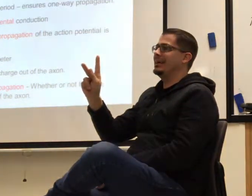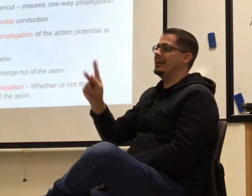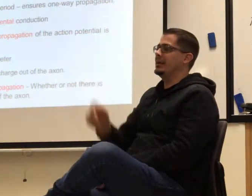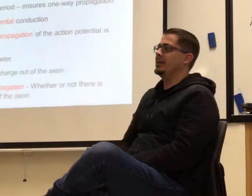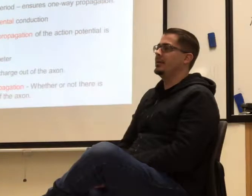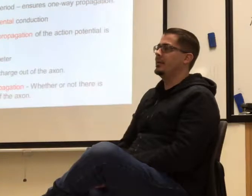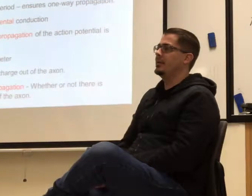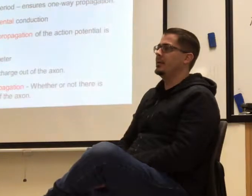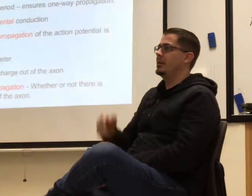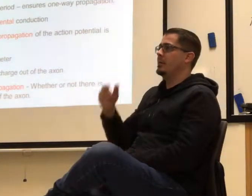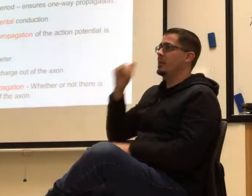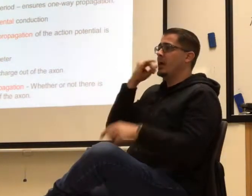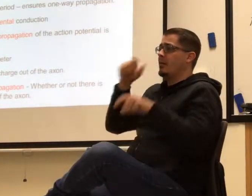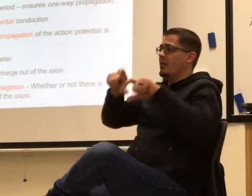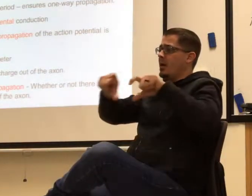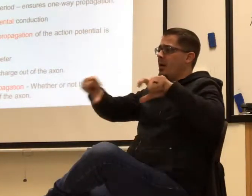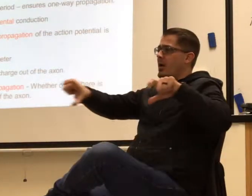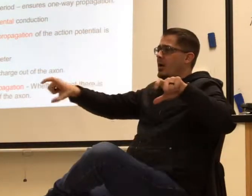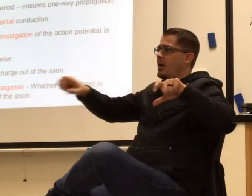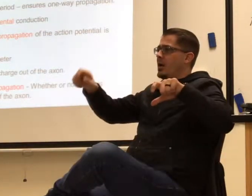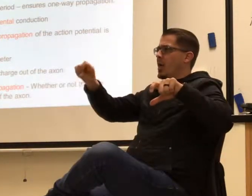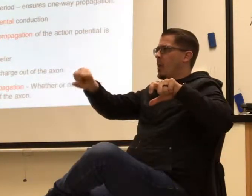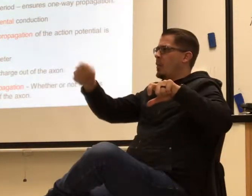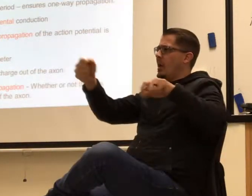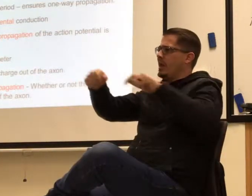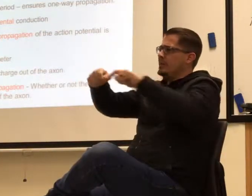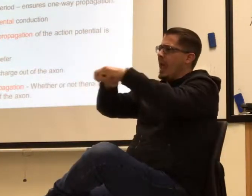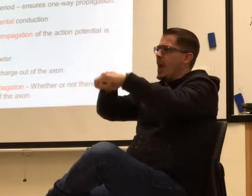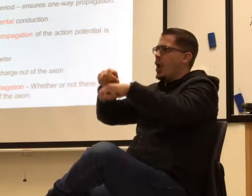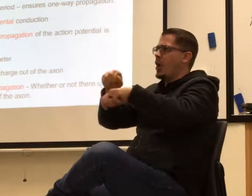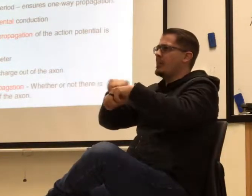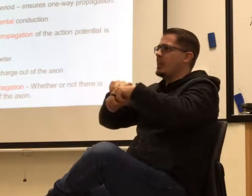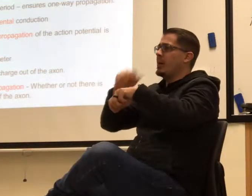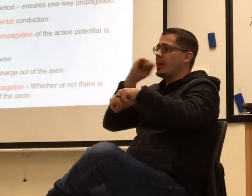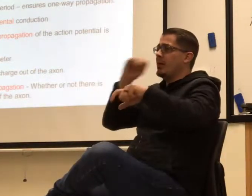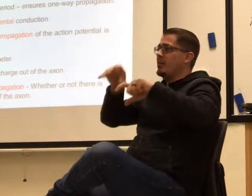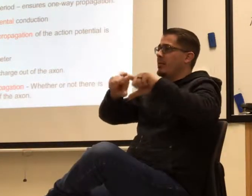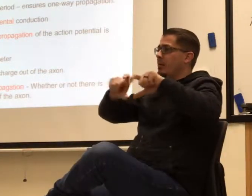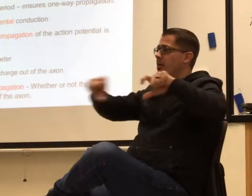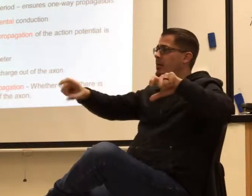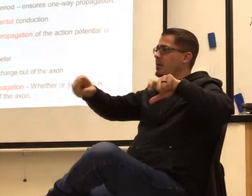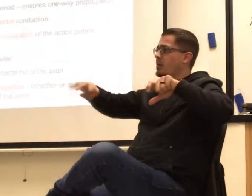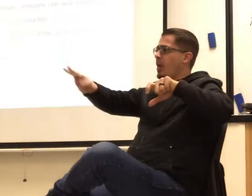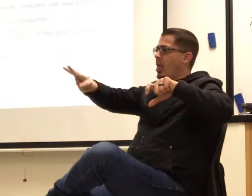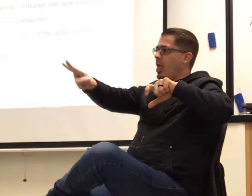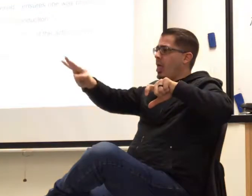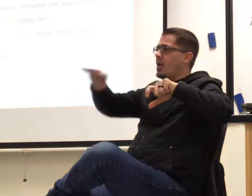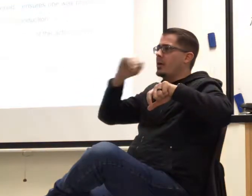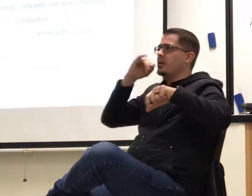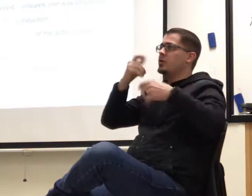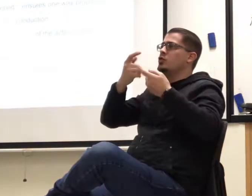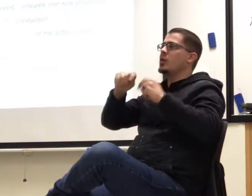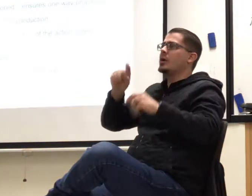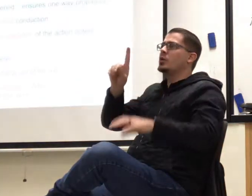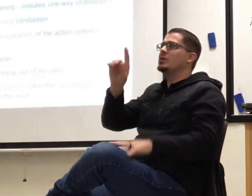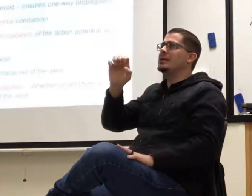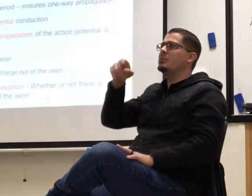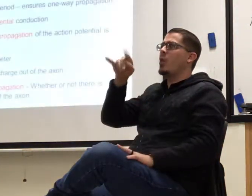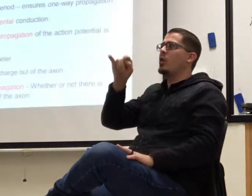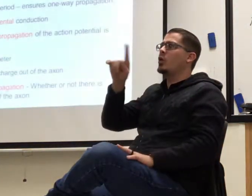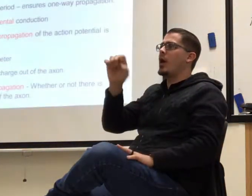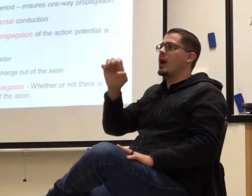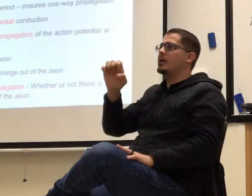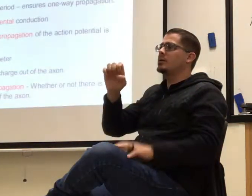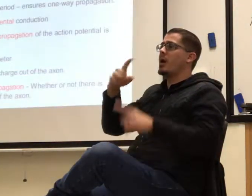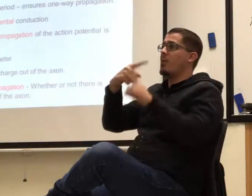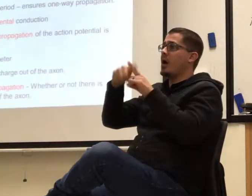Maybe you have a break in the membrane or something. Well, if you have a leaky membrane, and it's like every time you try to depolarize, positive